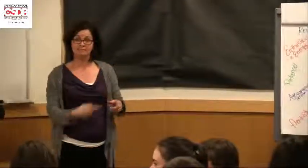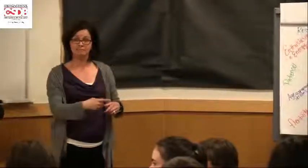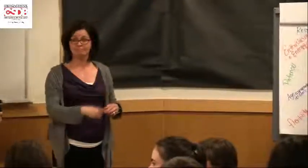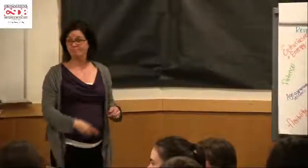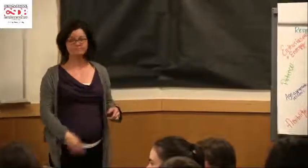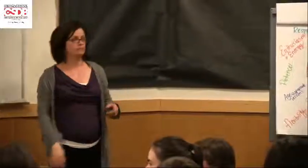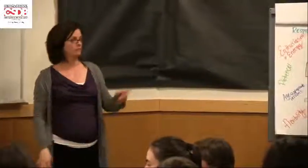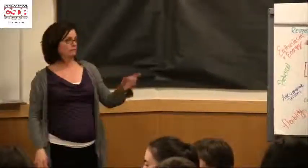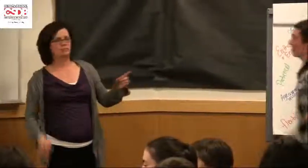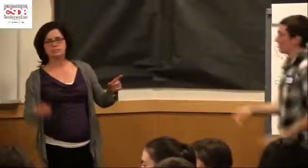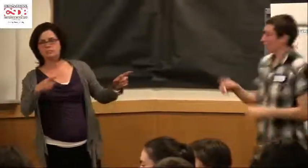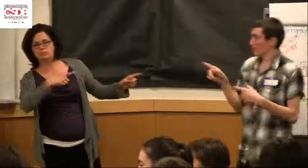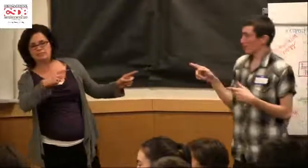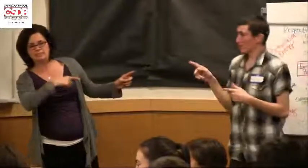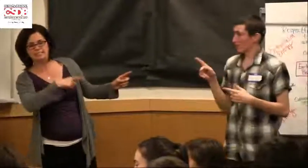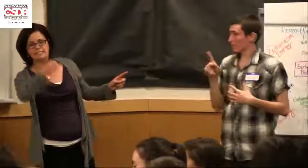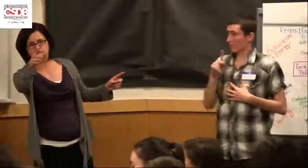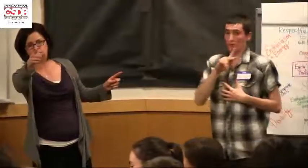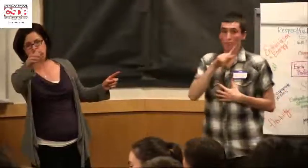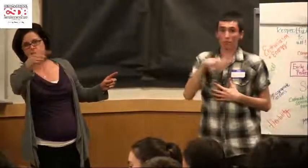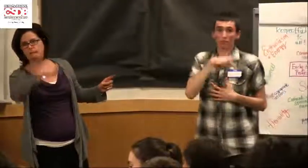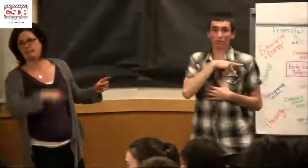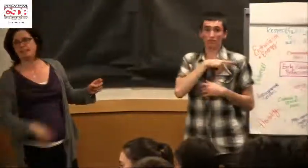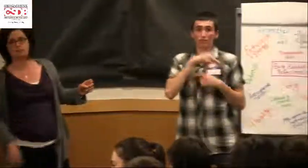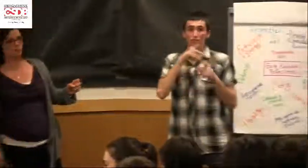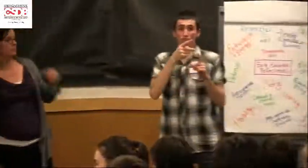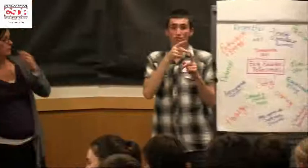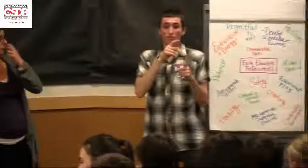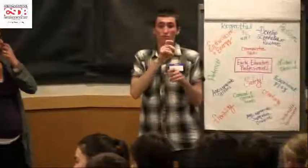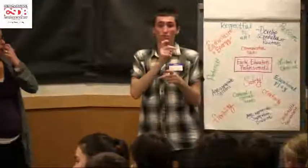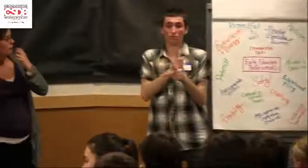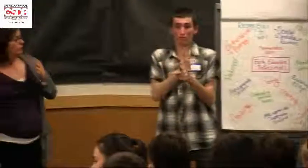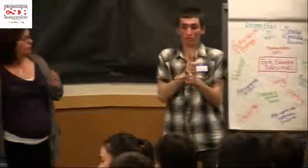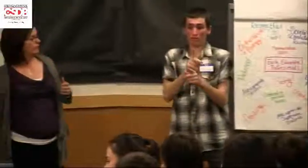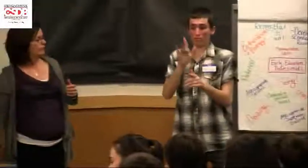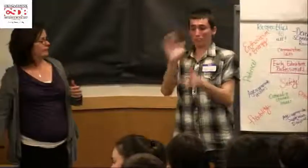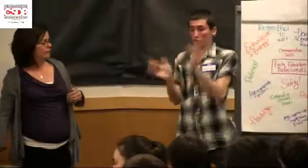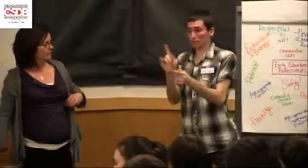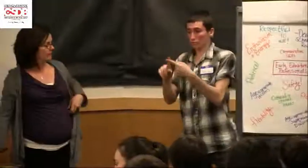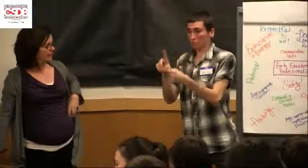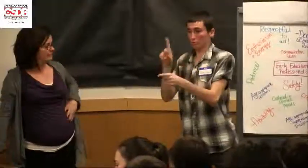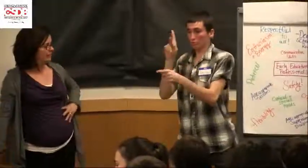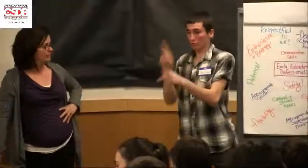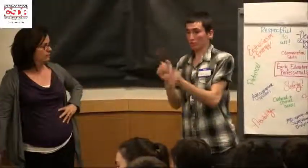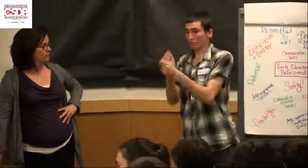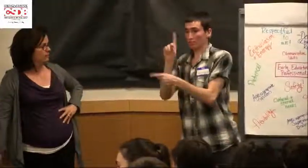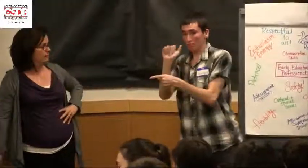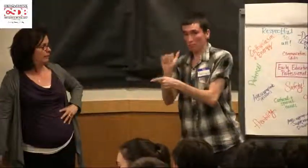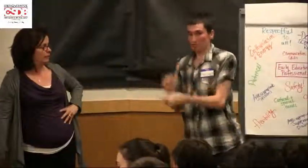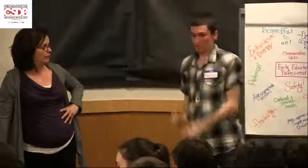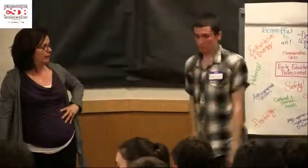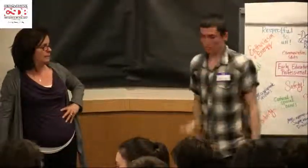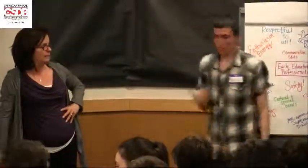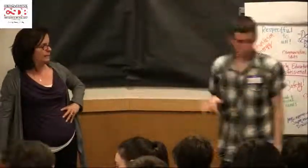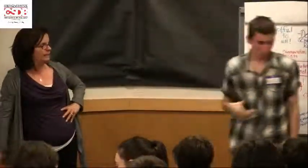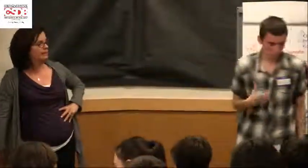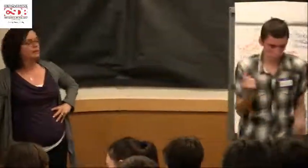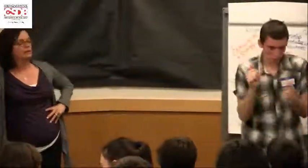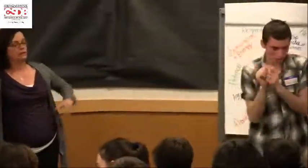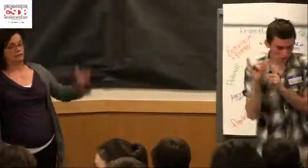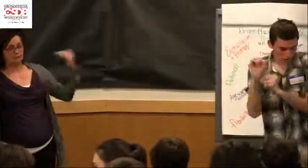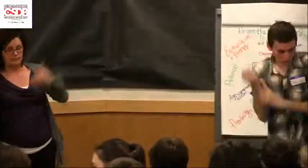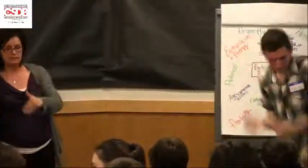again? so if the He's caregiver, going to stand up so the camera can get his question. So again, you have the caretaker, and perhaps